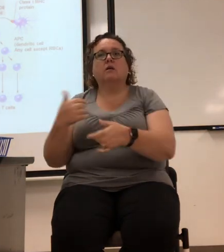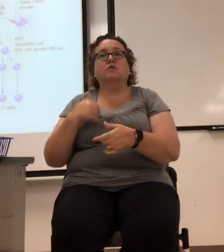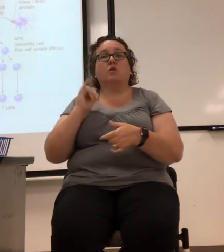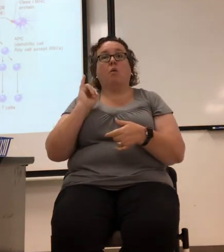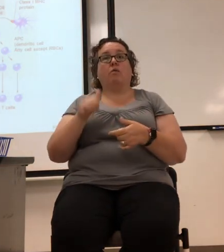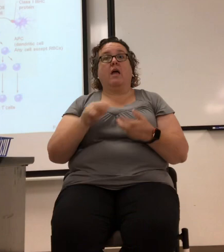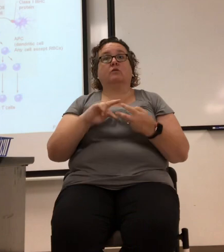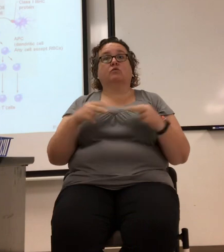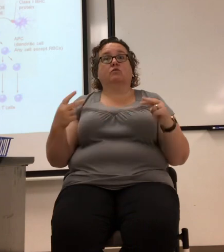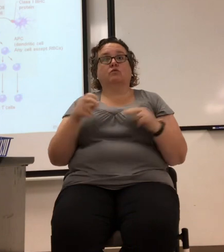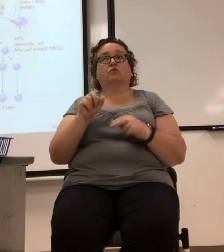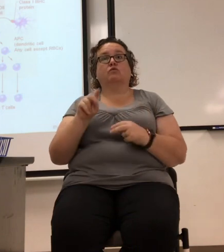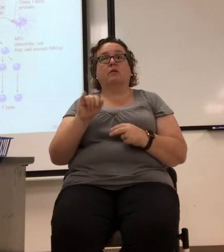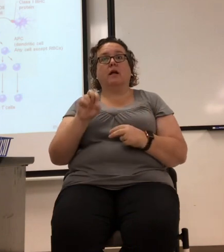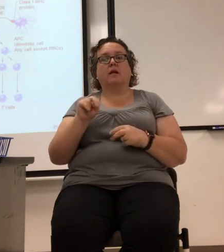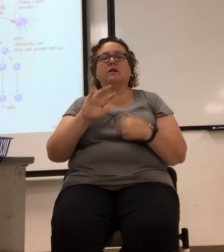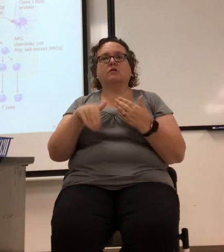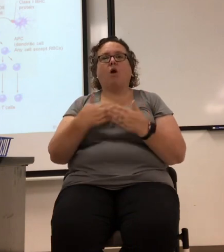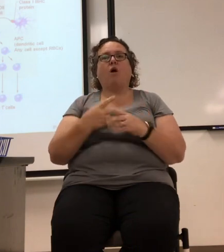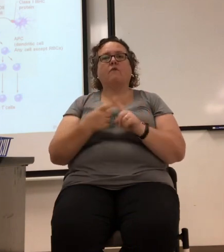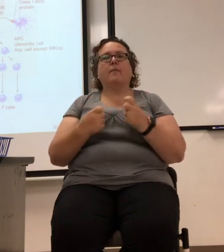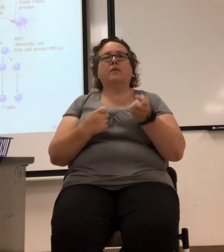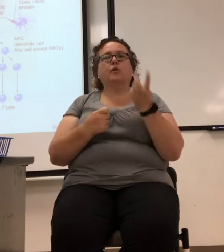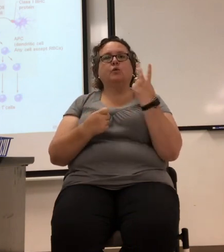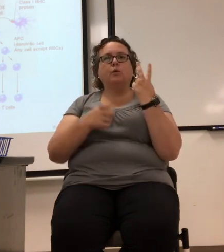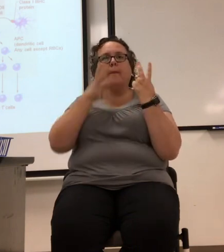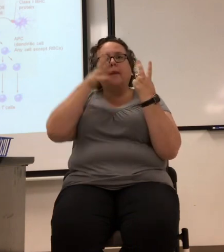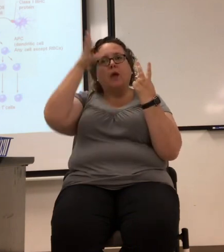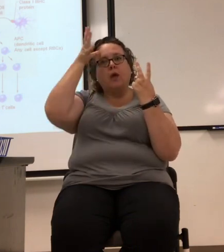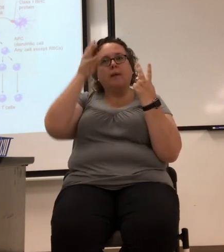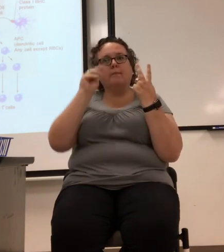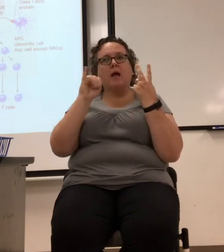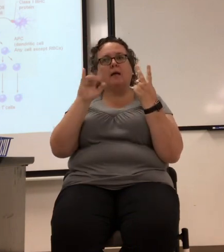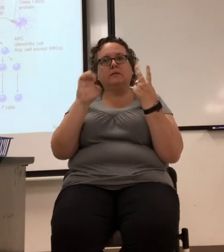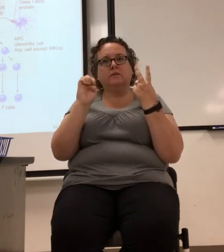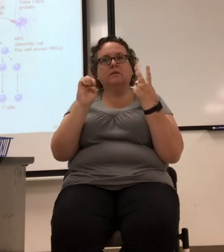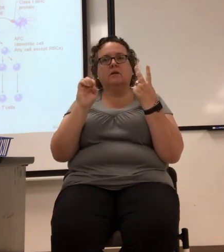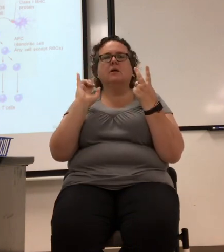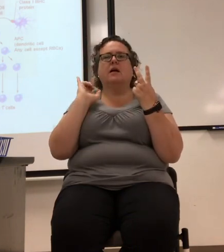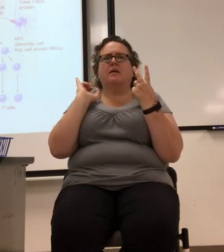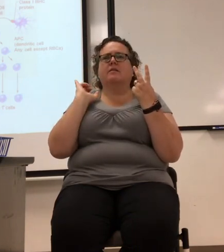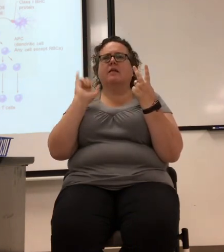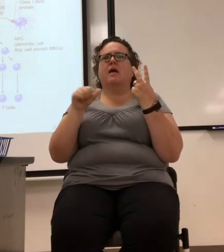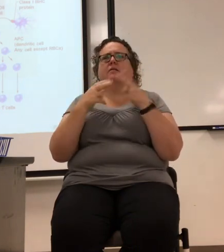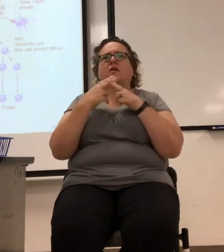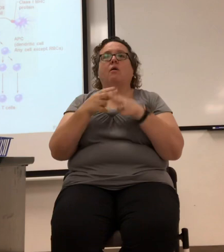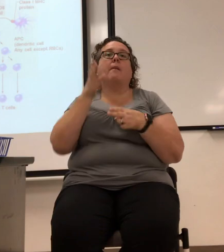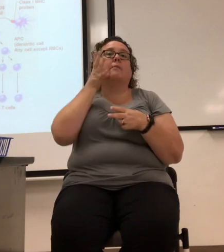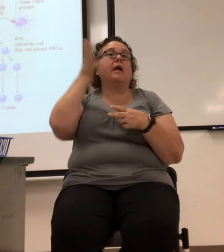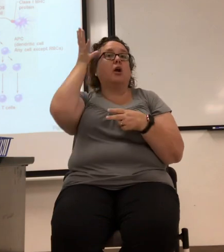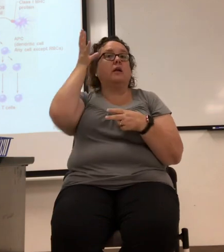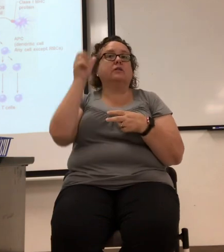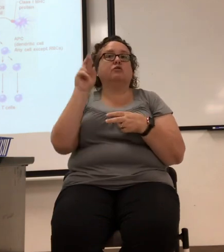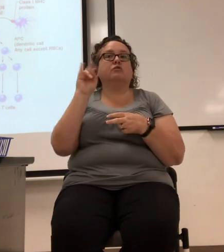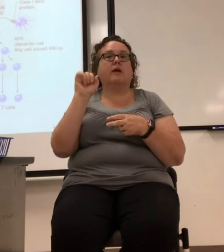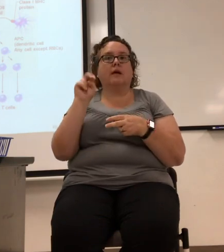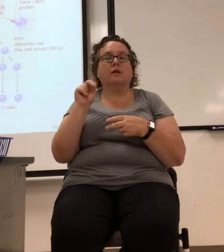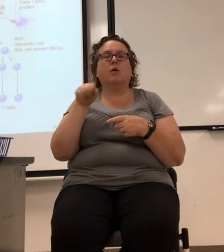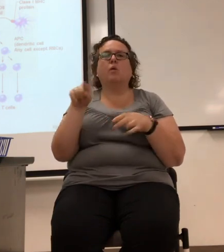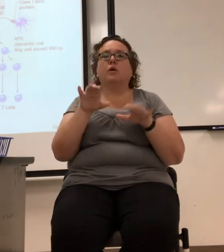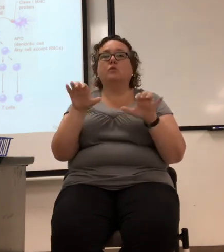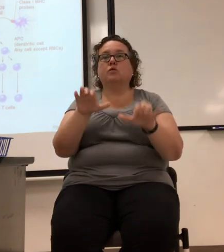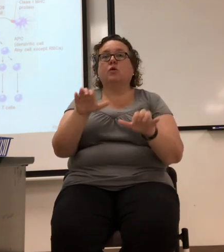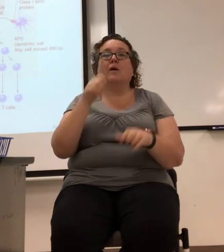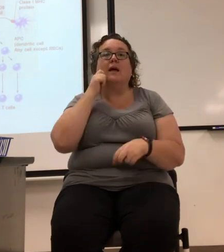came from the same two parent mice. They call it an inbred strain, right? And that's a good model. When you do a tissue